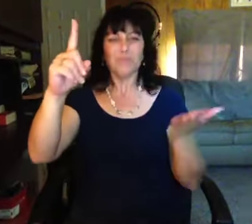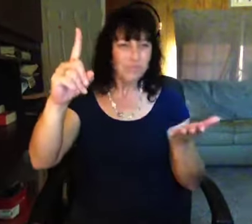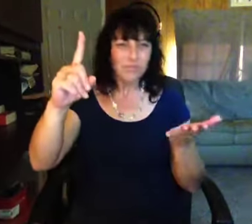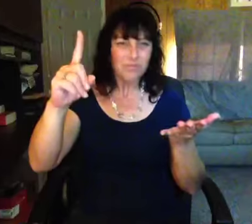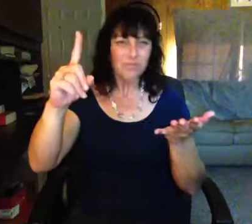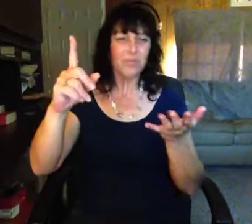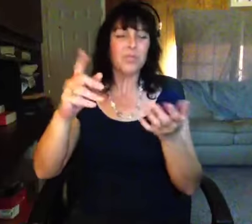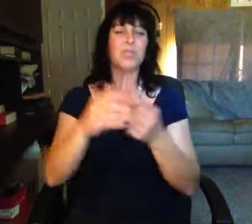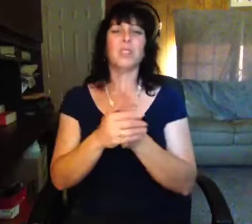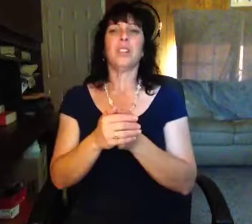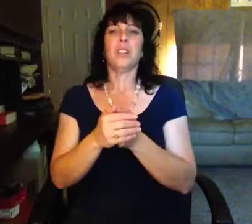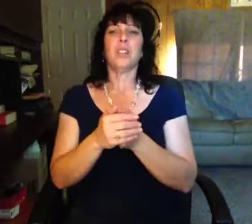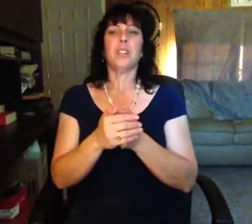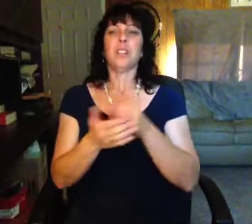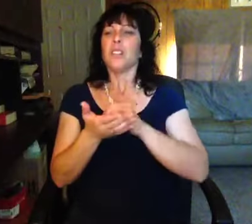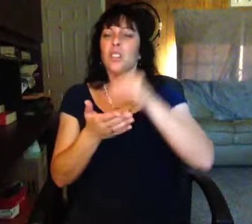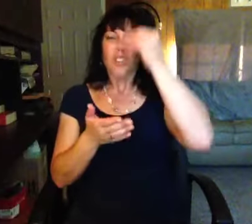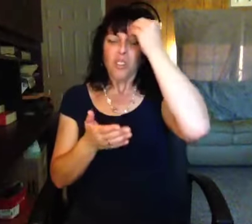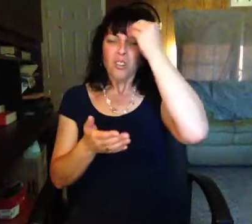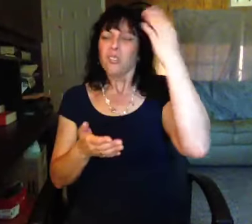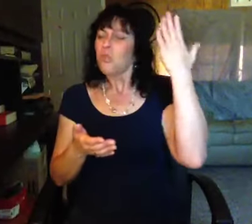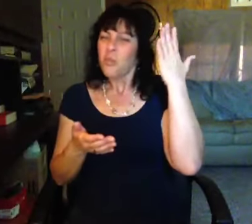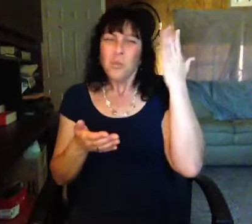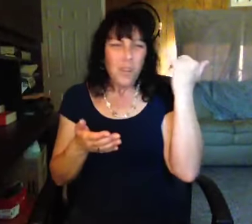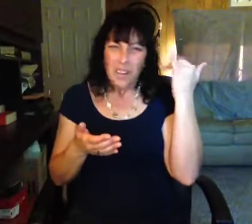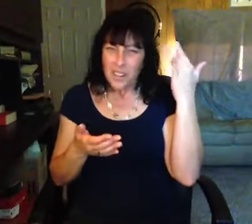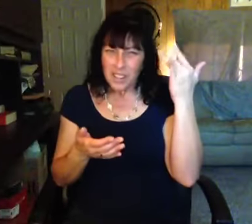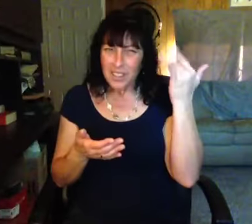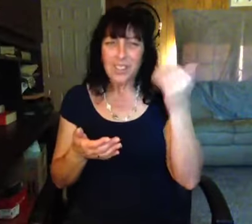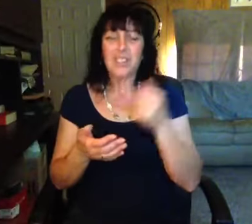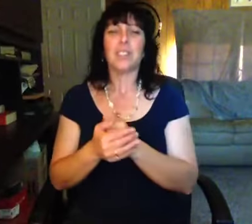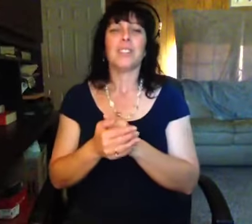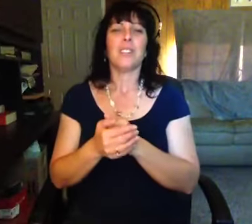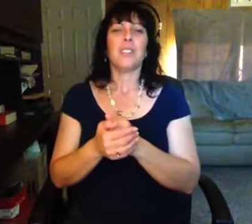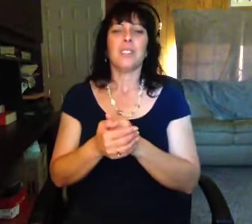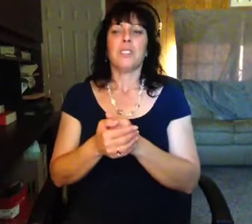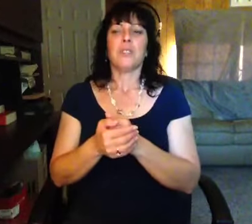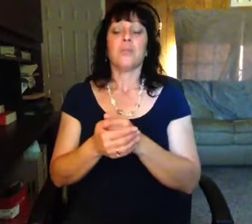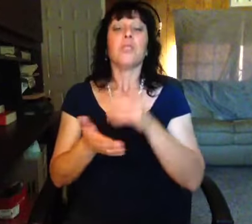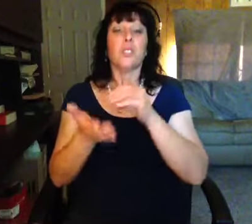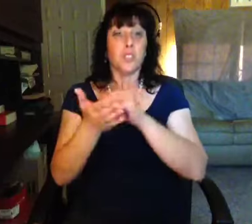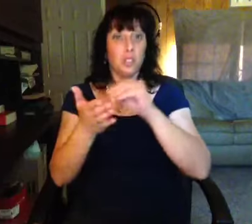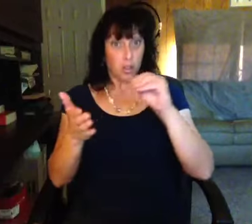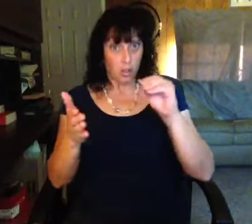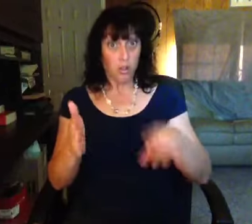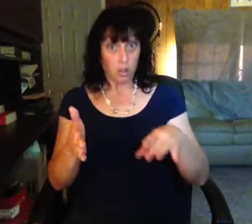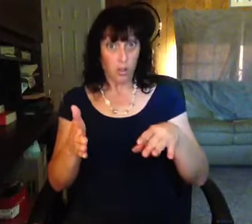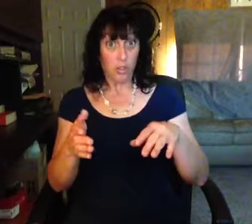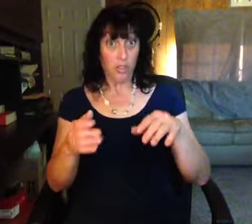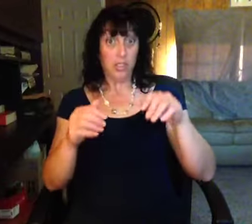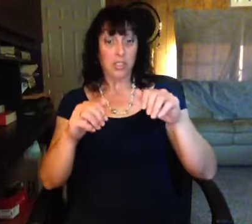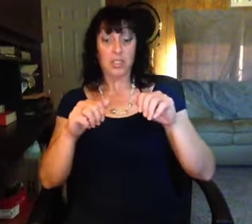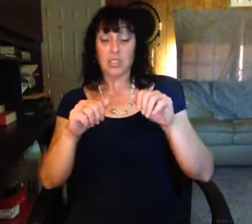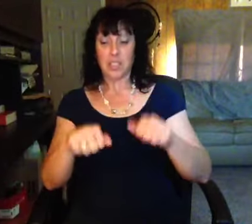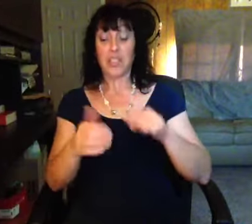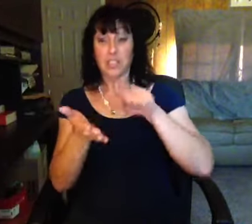lead? Those can now be asked in the presentation. You can think about those, research those